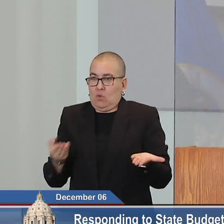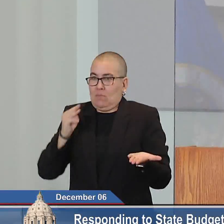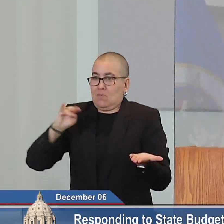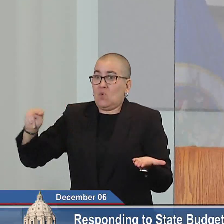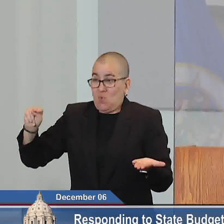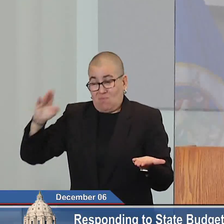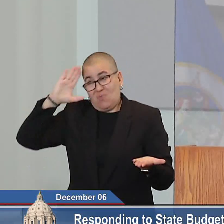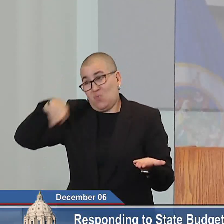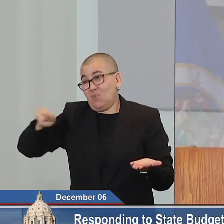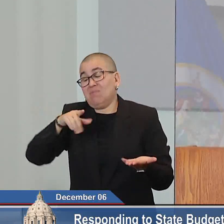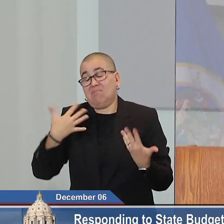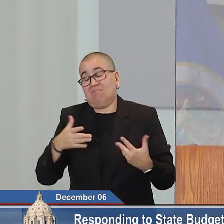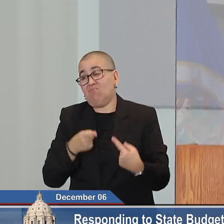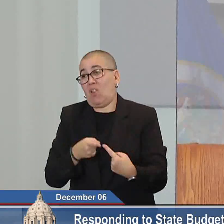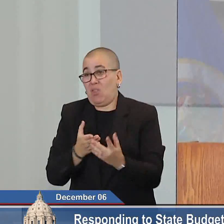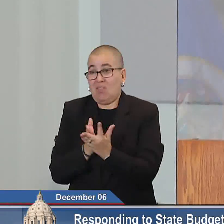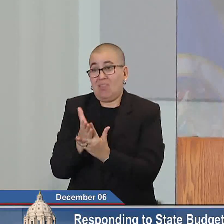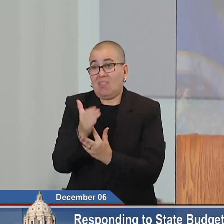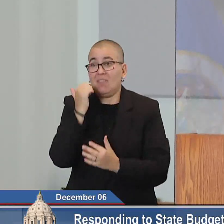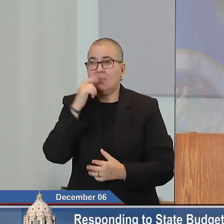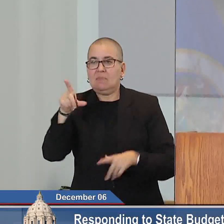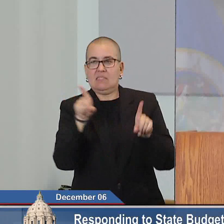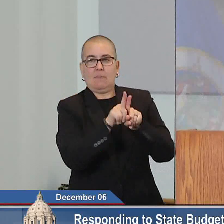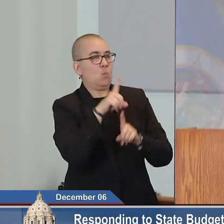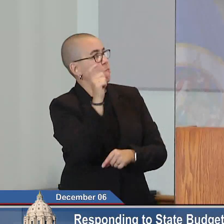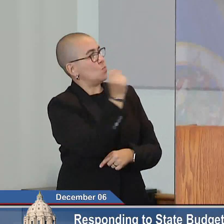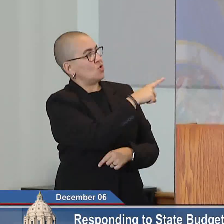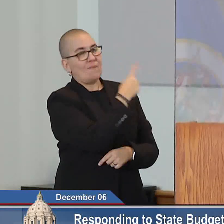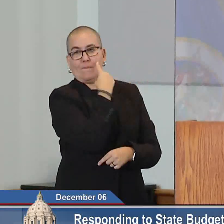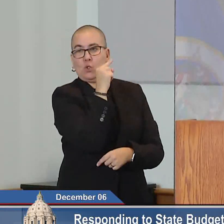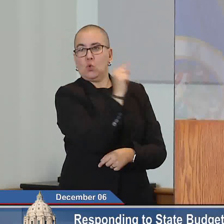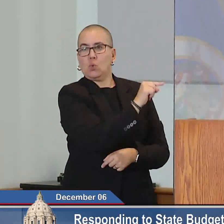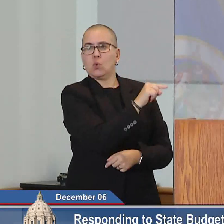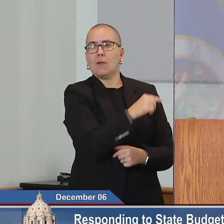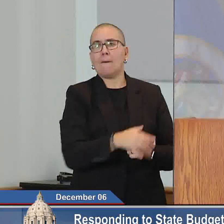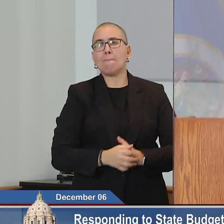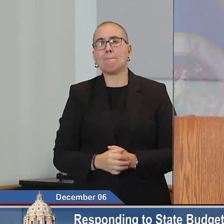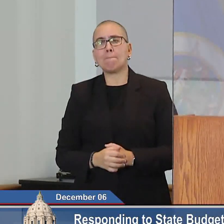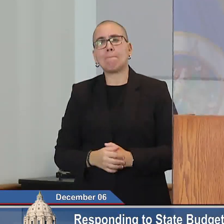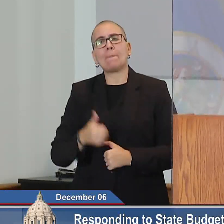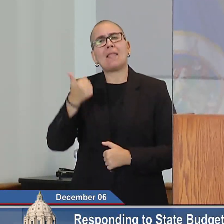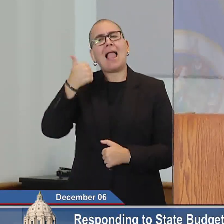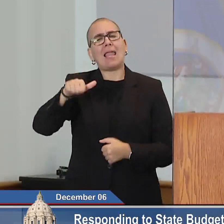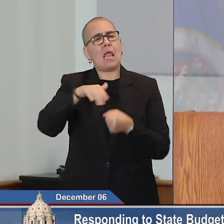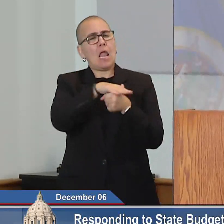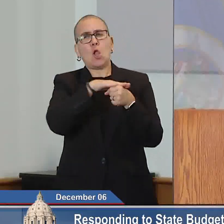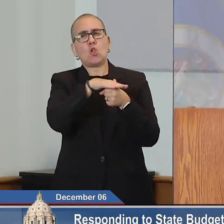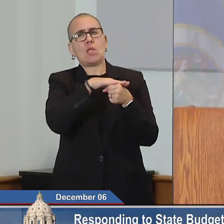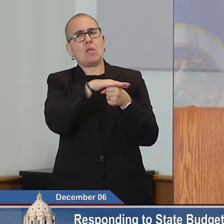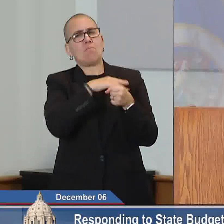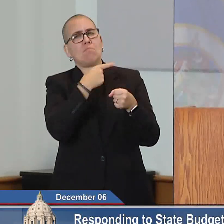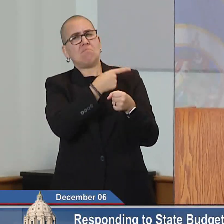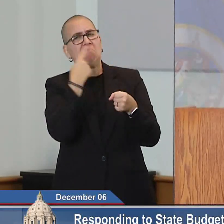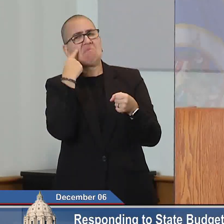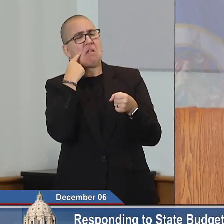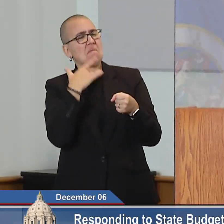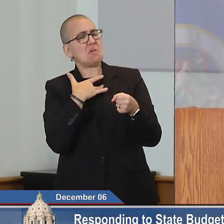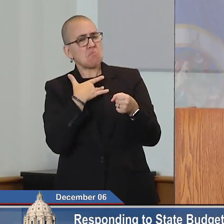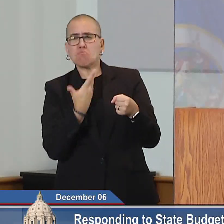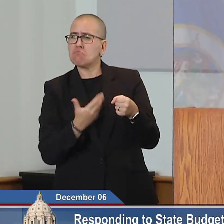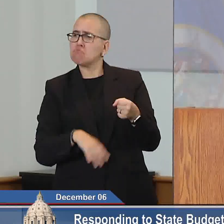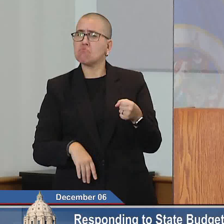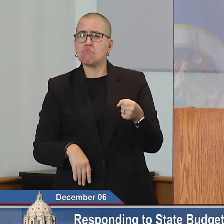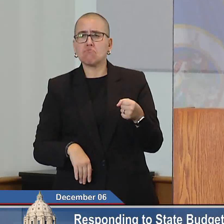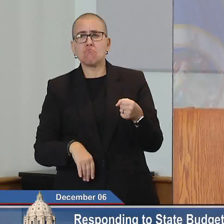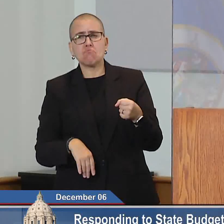And Senator, same question for you. Do you have any where in particular you think there would be furrow grounds for compromise with the GOP and the Senate where you have a one